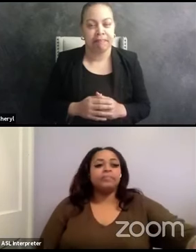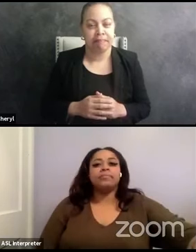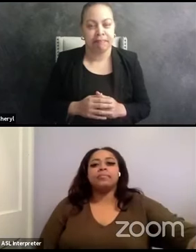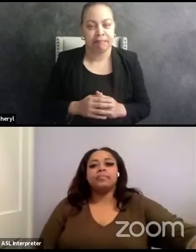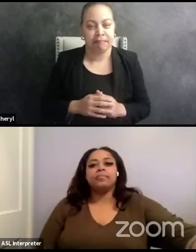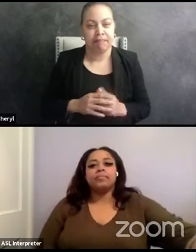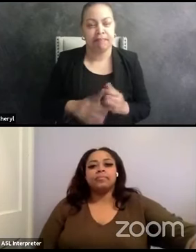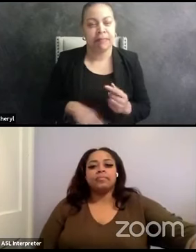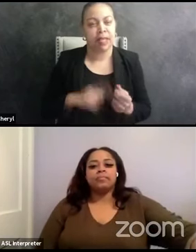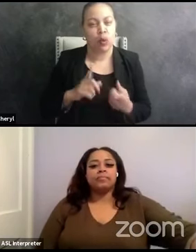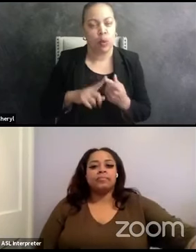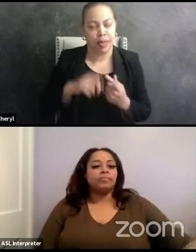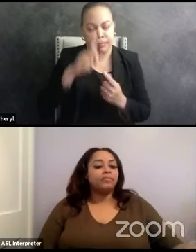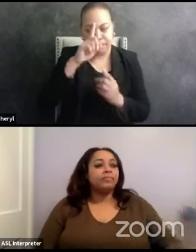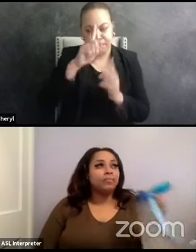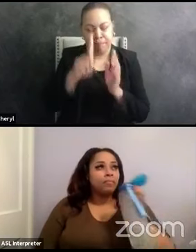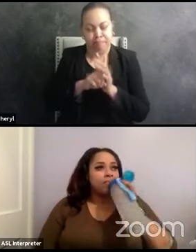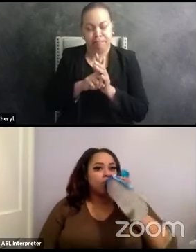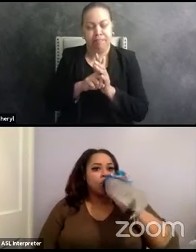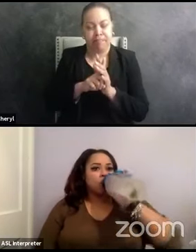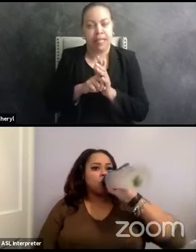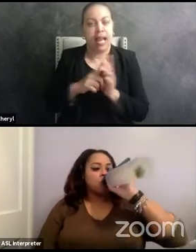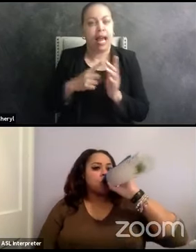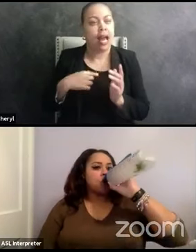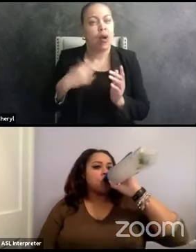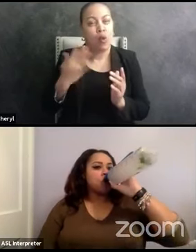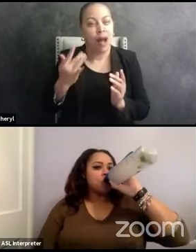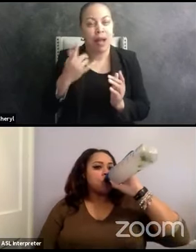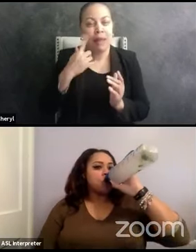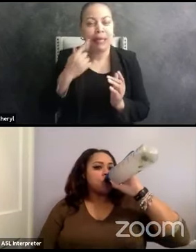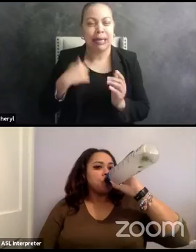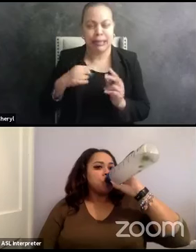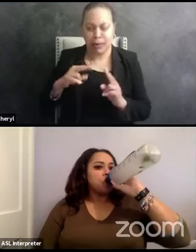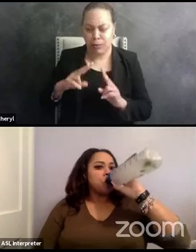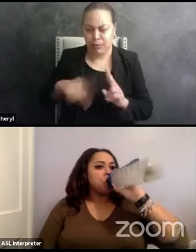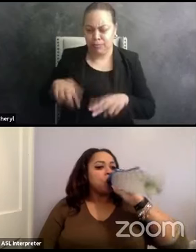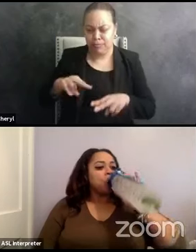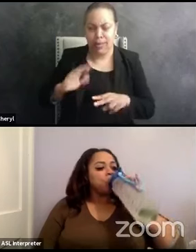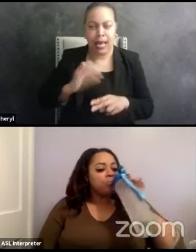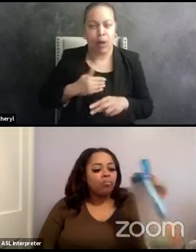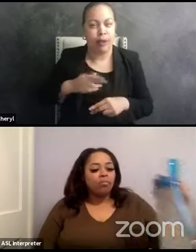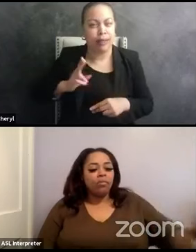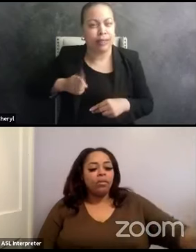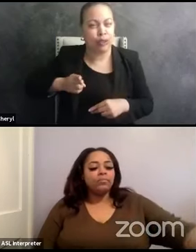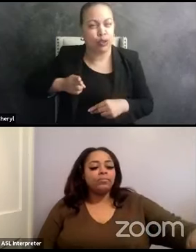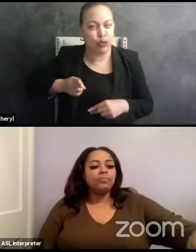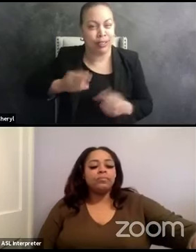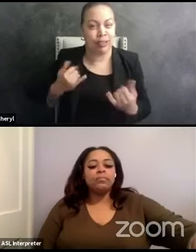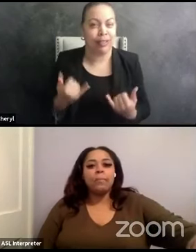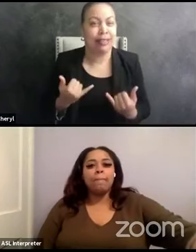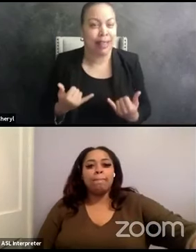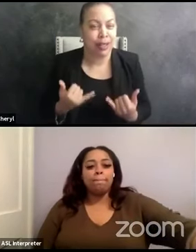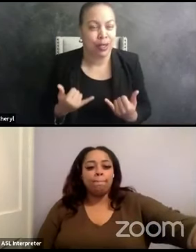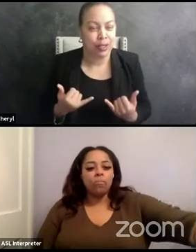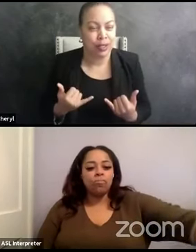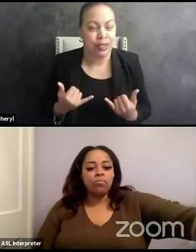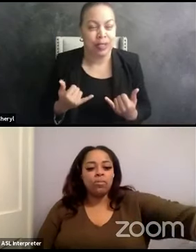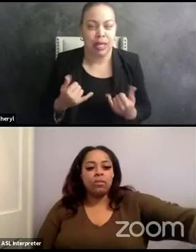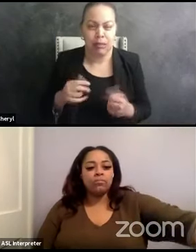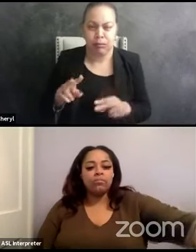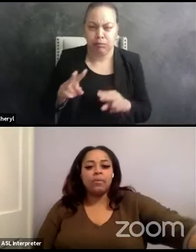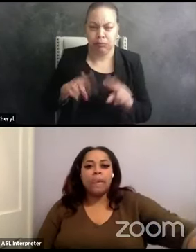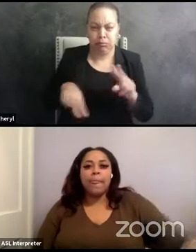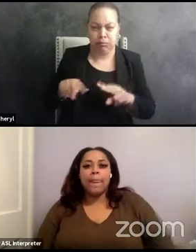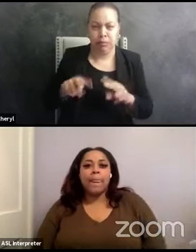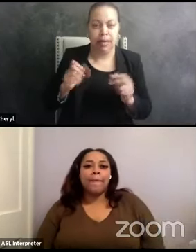when it came to me basically because I was looking at where we were in history right now and watching how many people